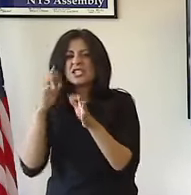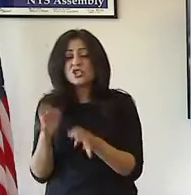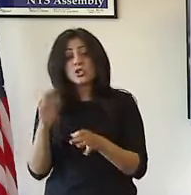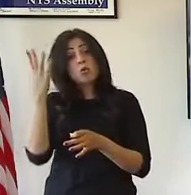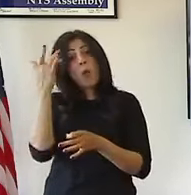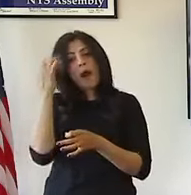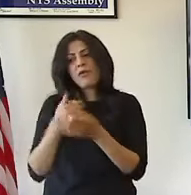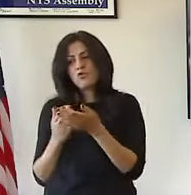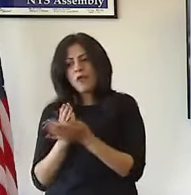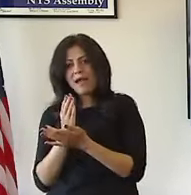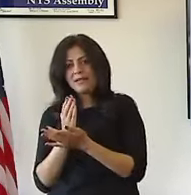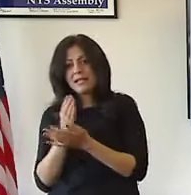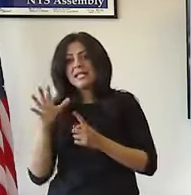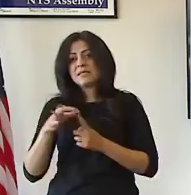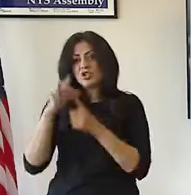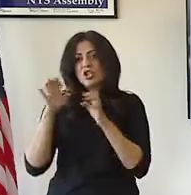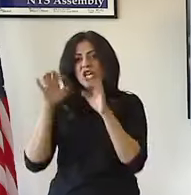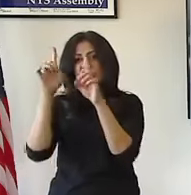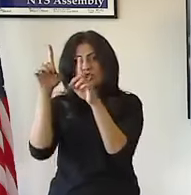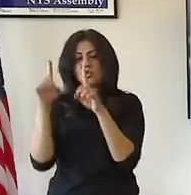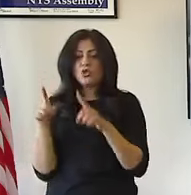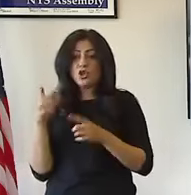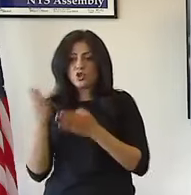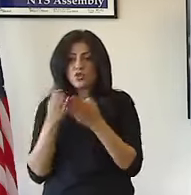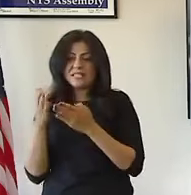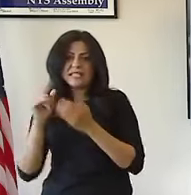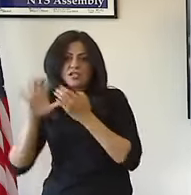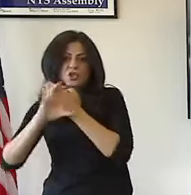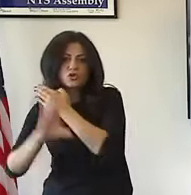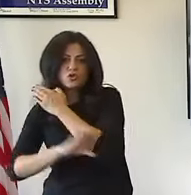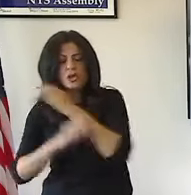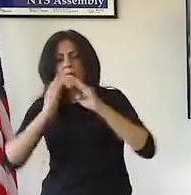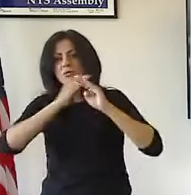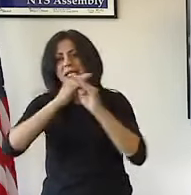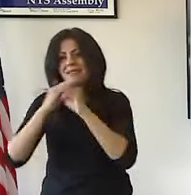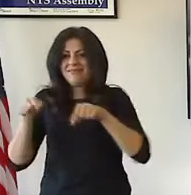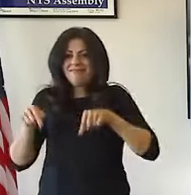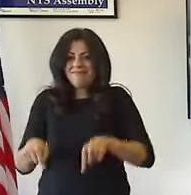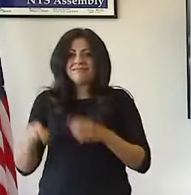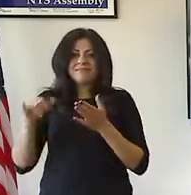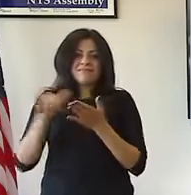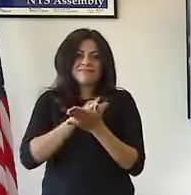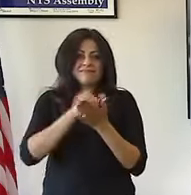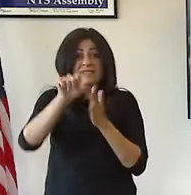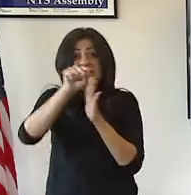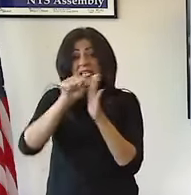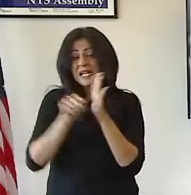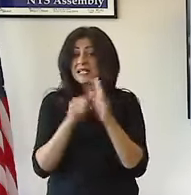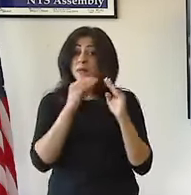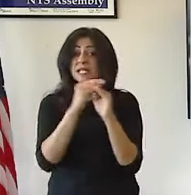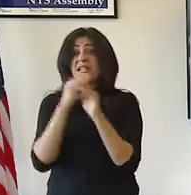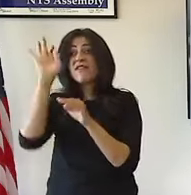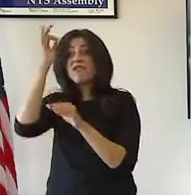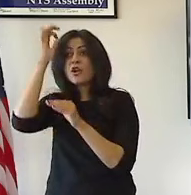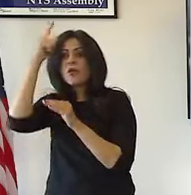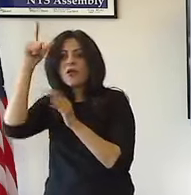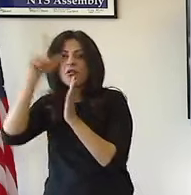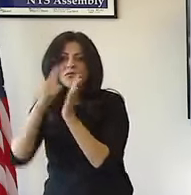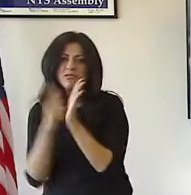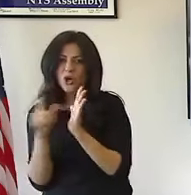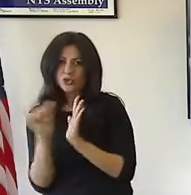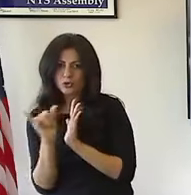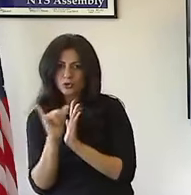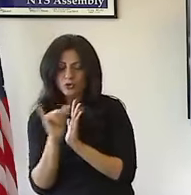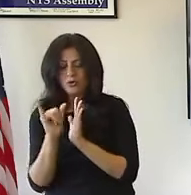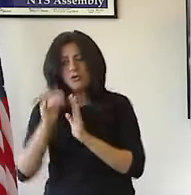special education service is constitutionally protected in the state of New York, and it is protected by federal law